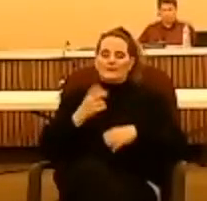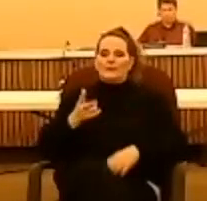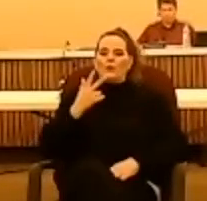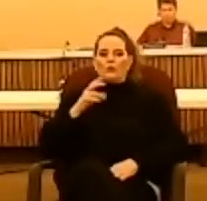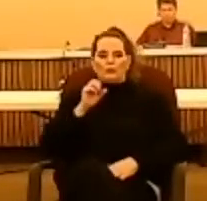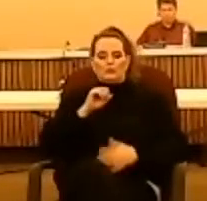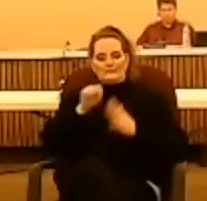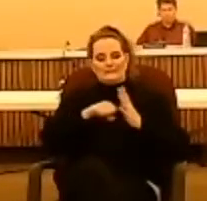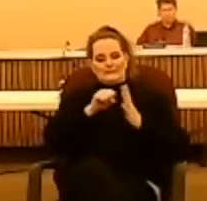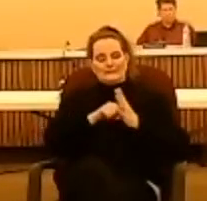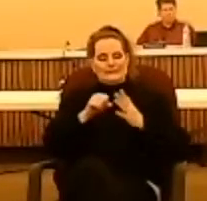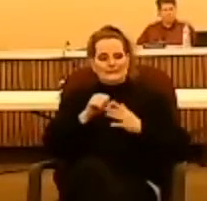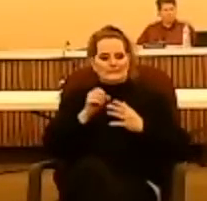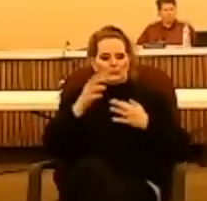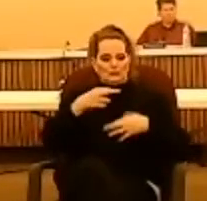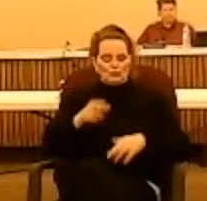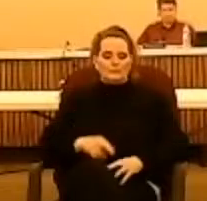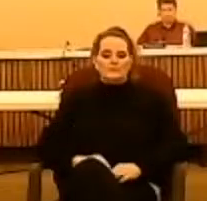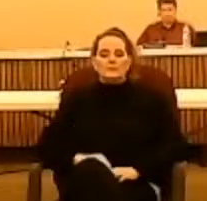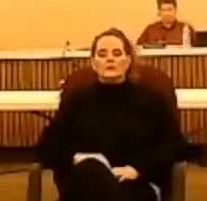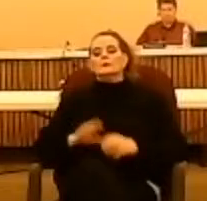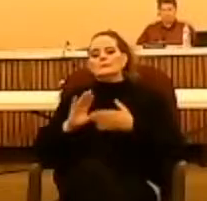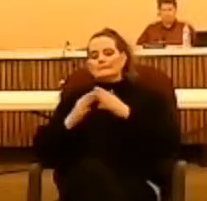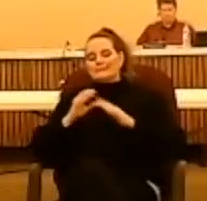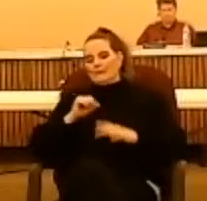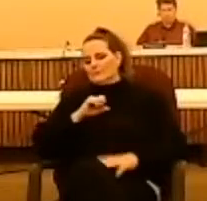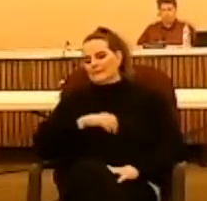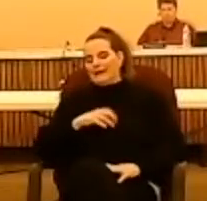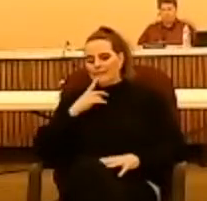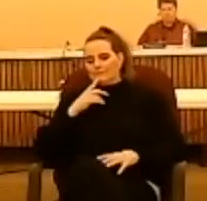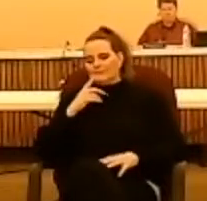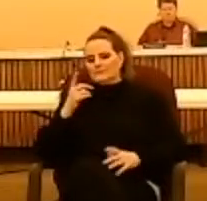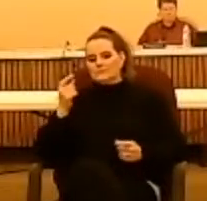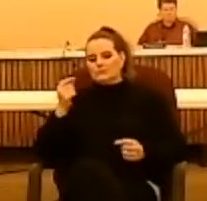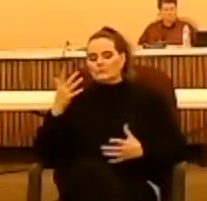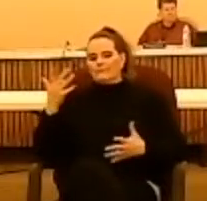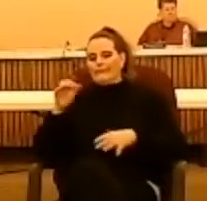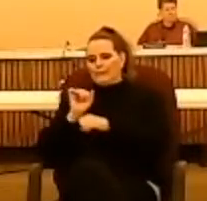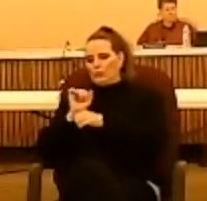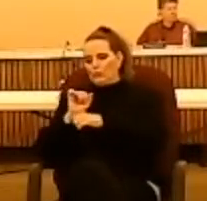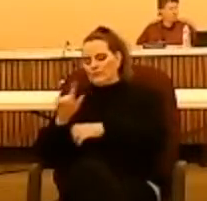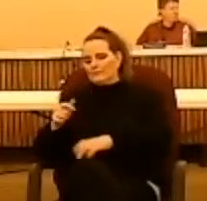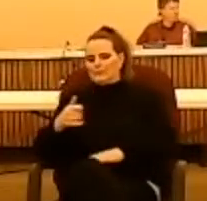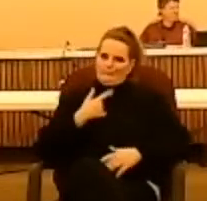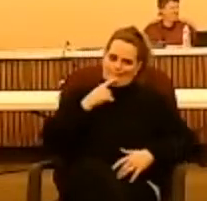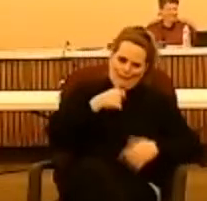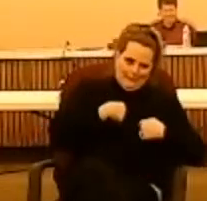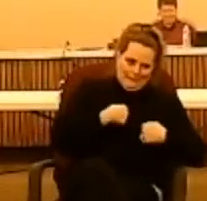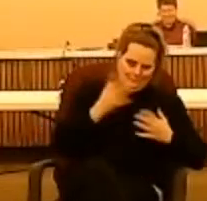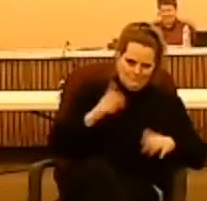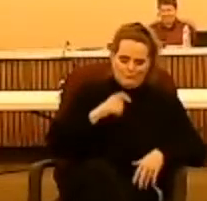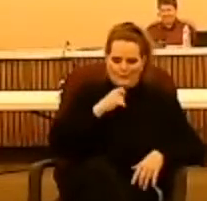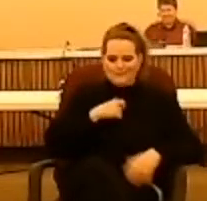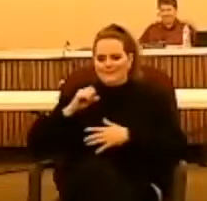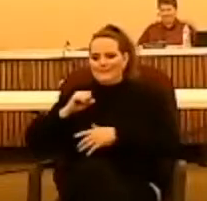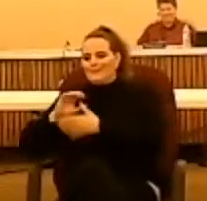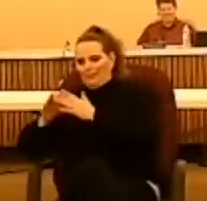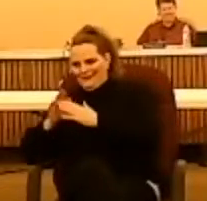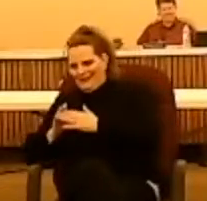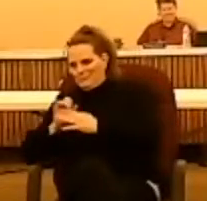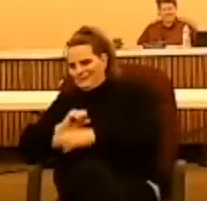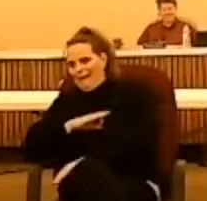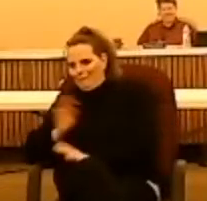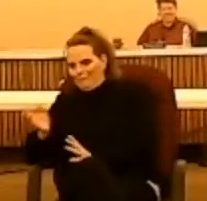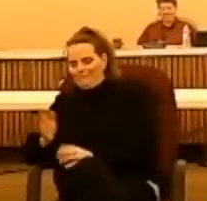senior center. The town staff is doing a lot of the work ourselves. Well, not myself, the town staff itself.